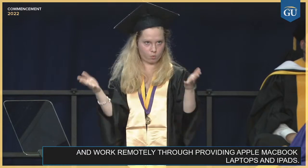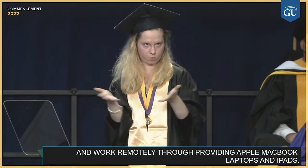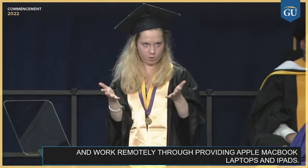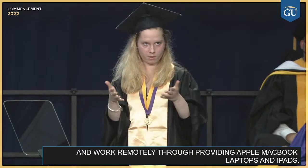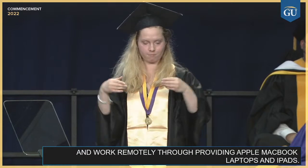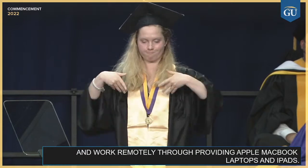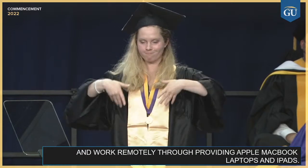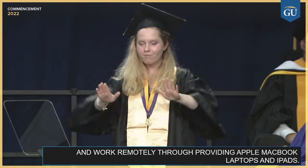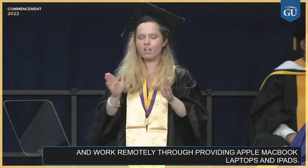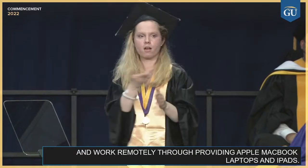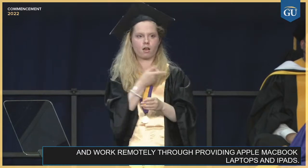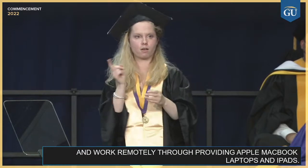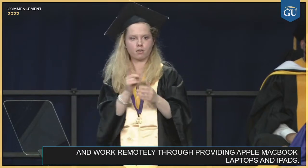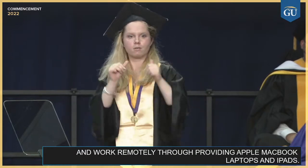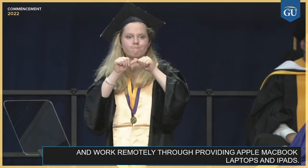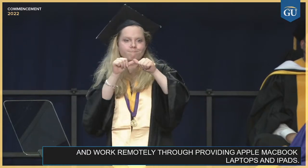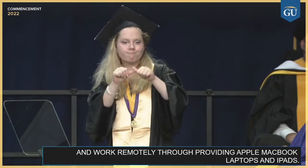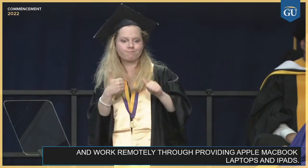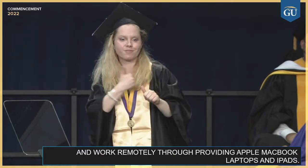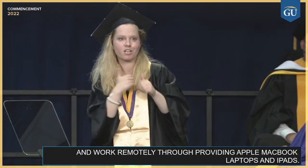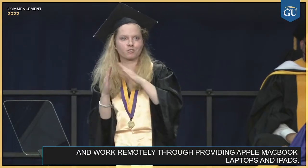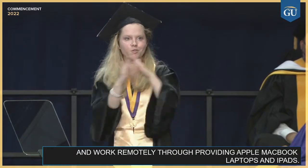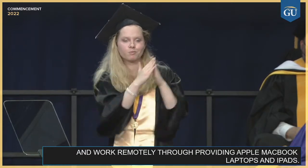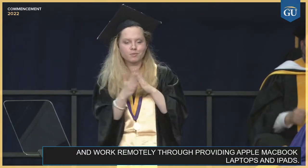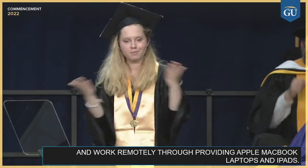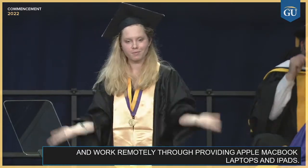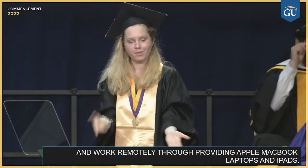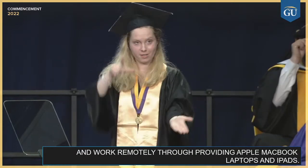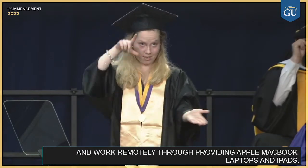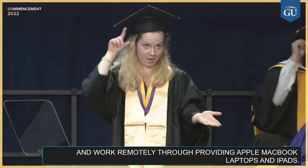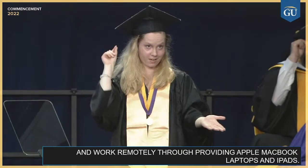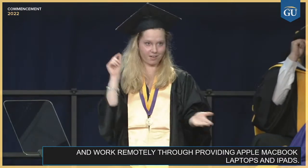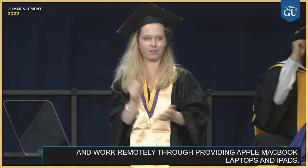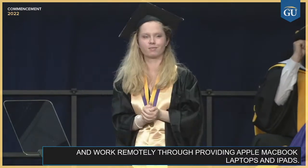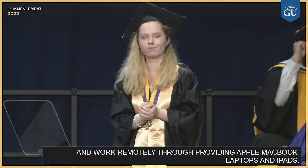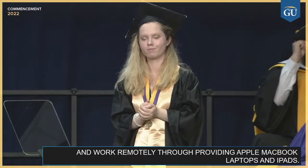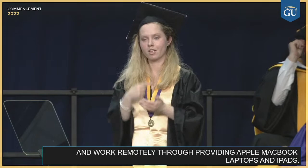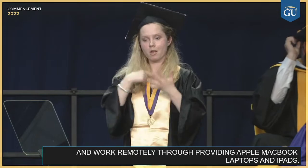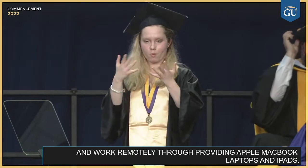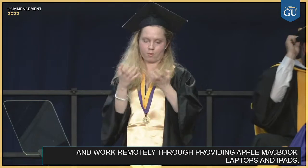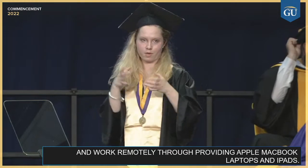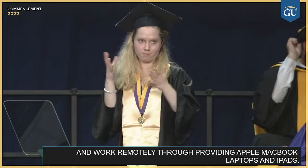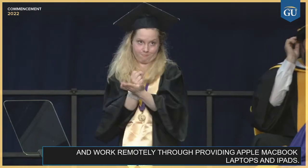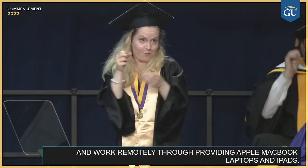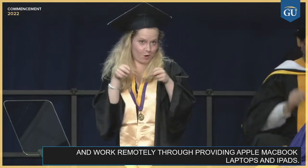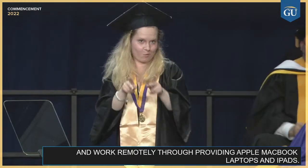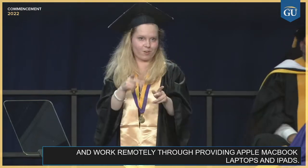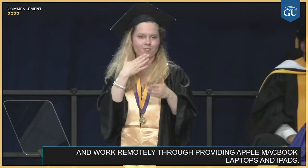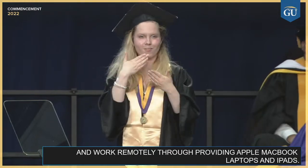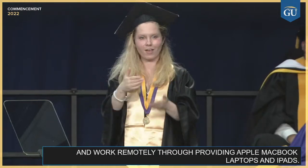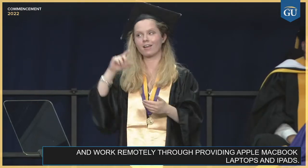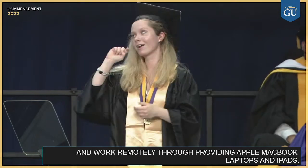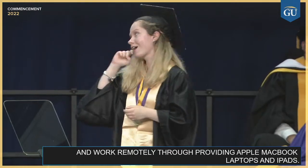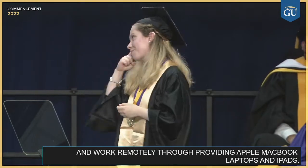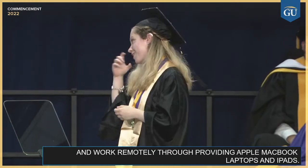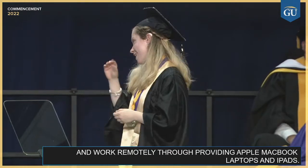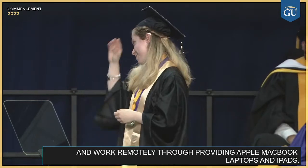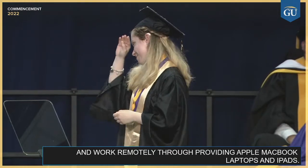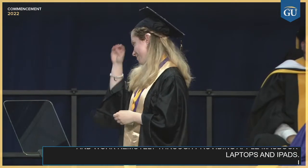I want to say that it has allowed us to continue to have a sense of community here at Gallaudet. So I want to really